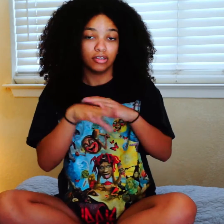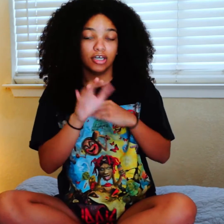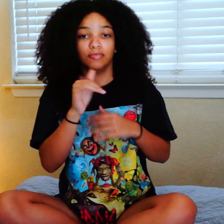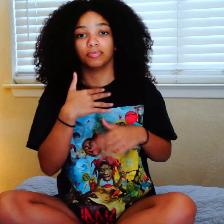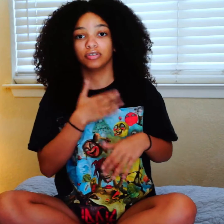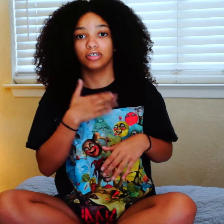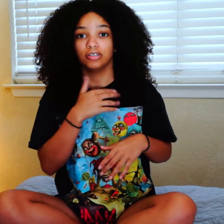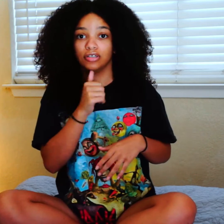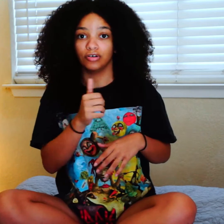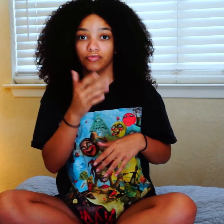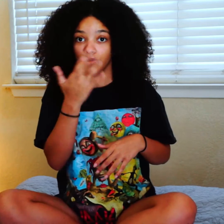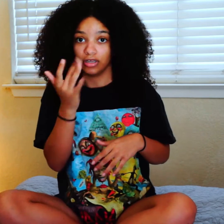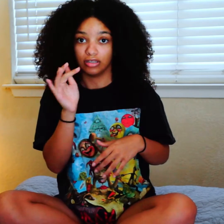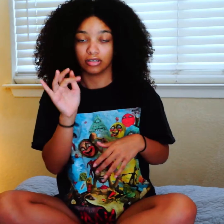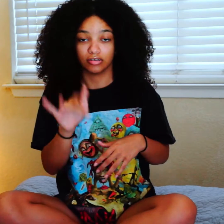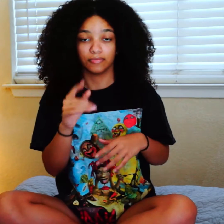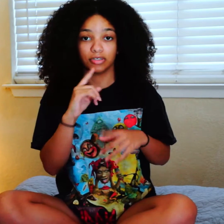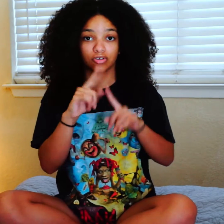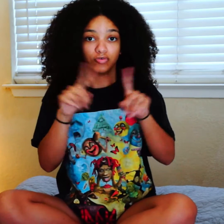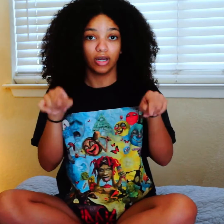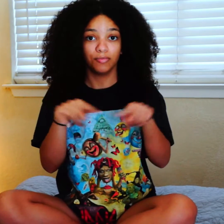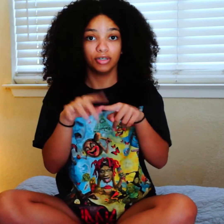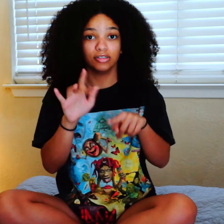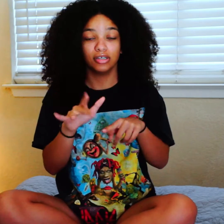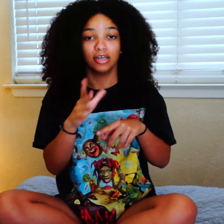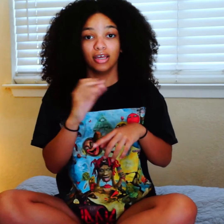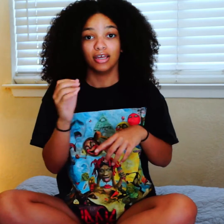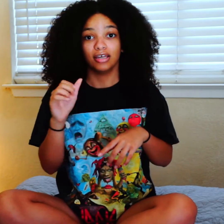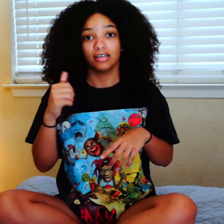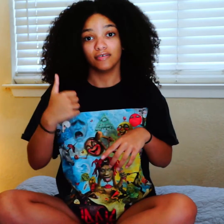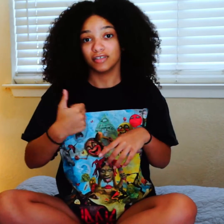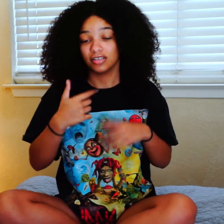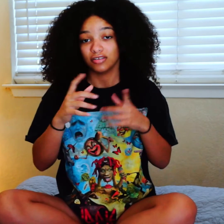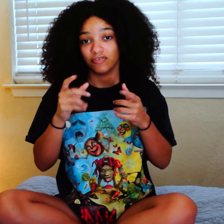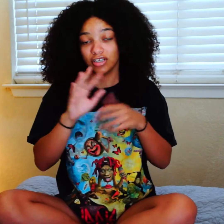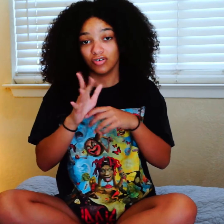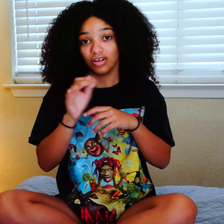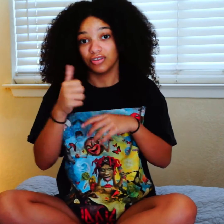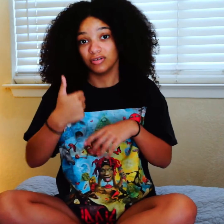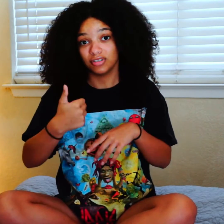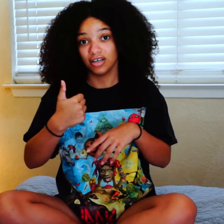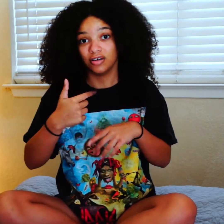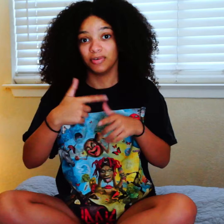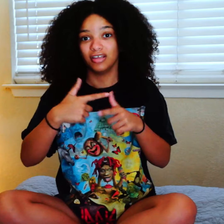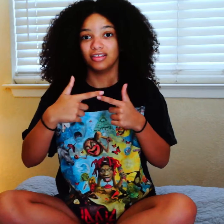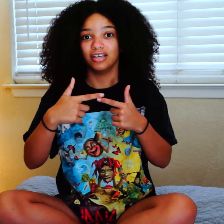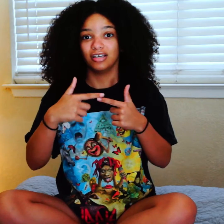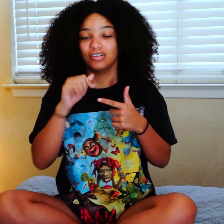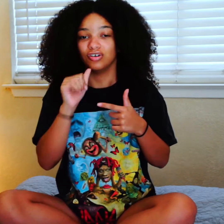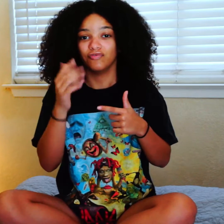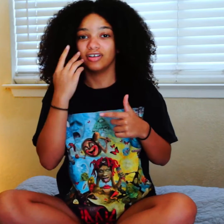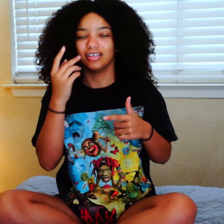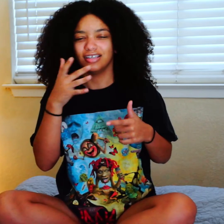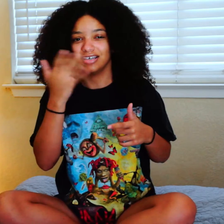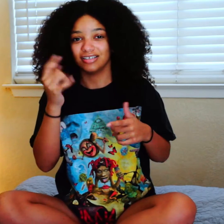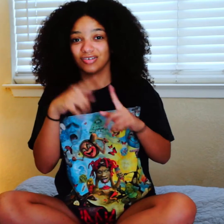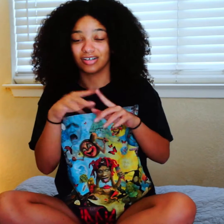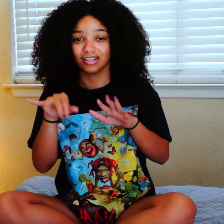that, please don't forget to click the subscribe button and give this video a thumbs up, and then don't forget to click